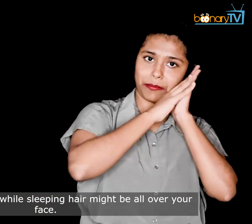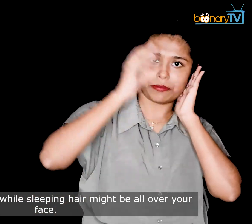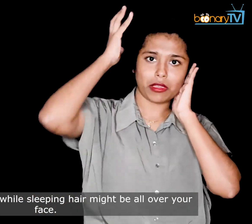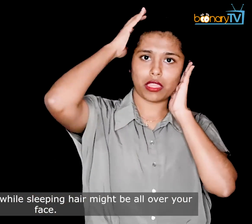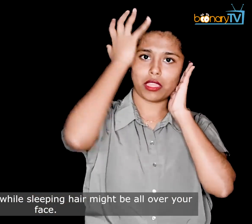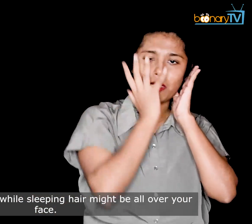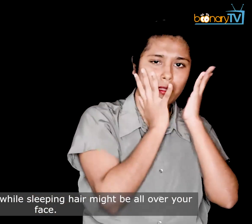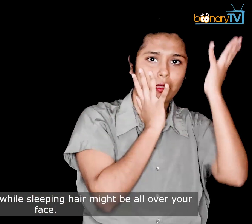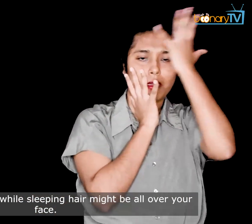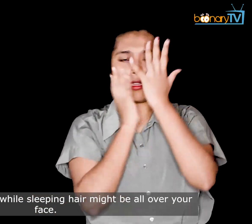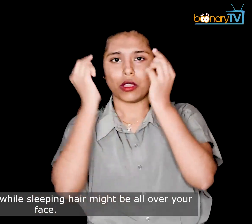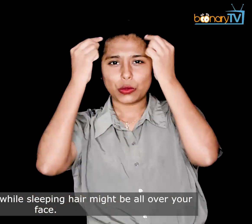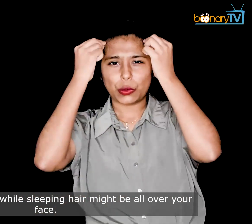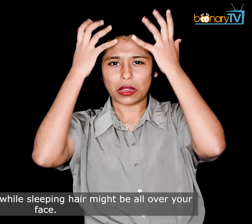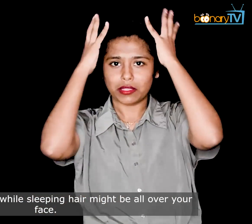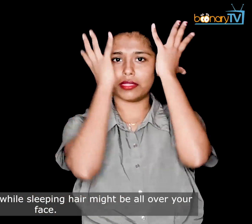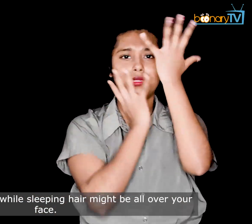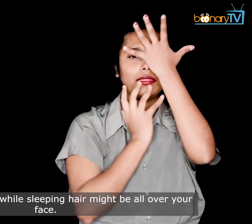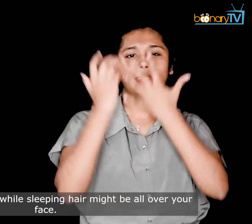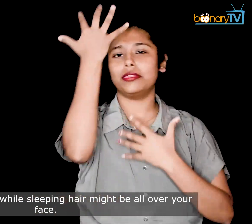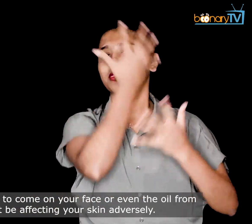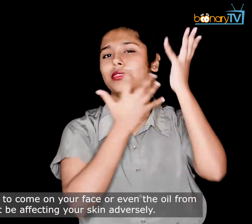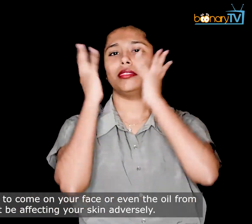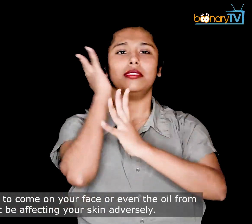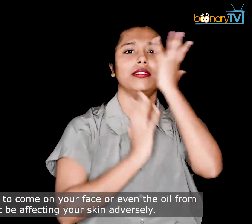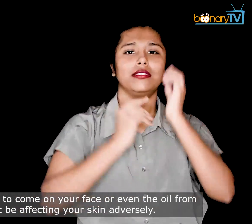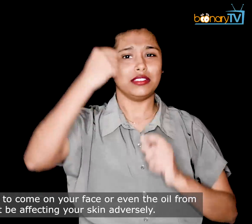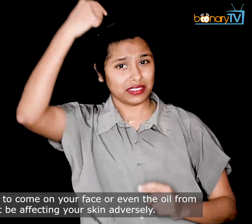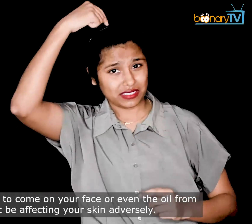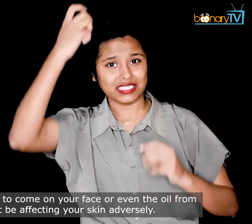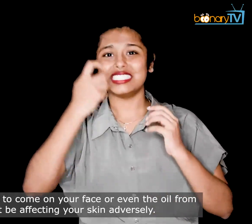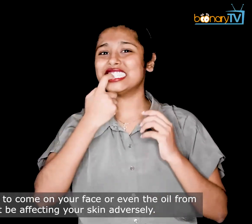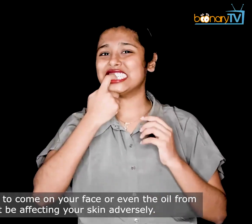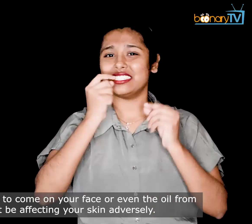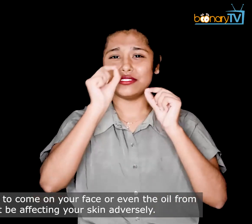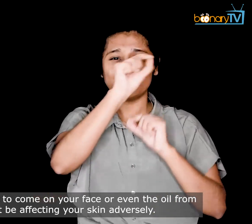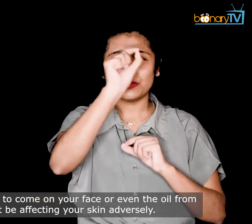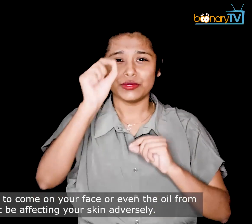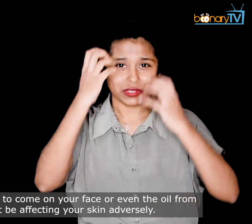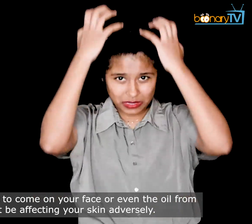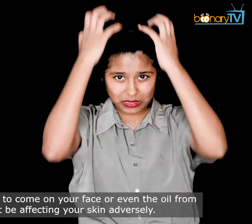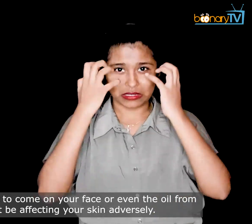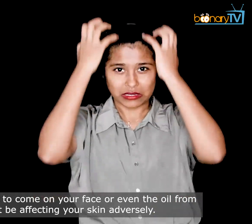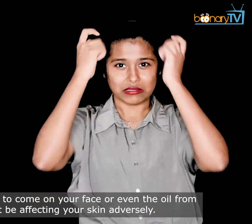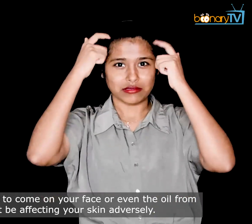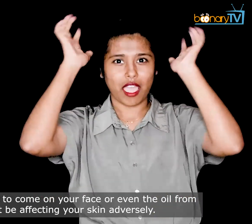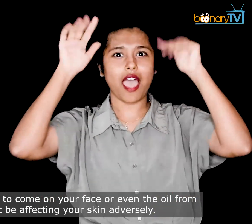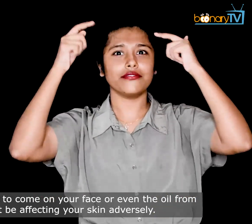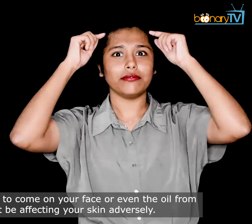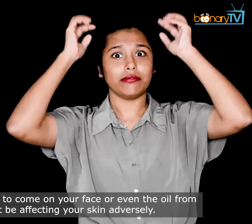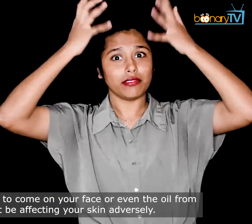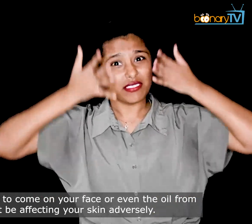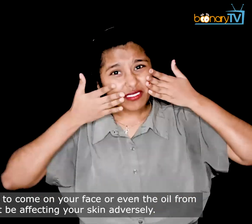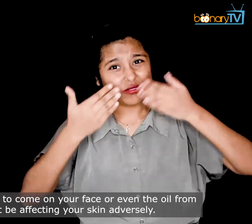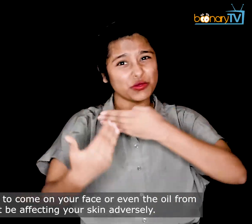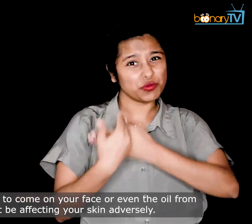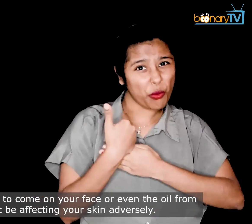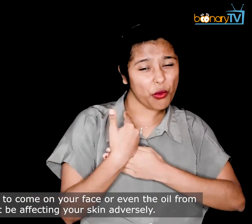might be all over your face. This will cause the dirt to come on your face